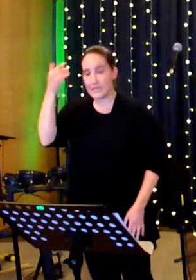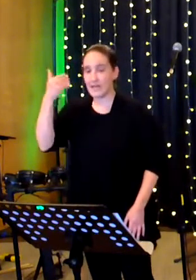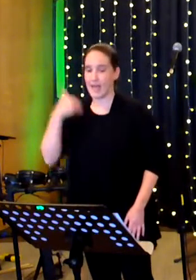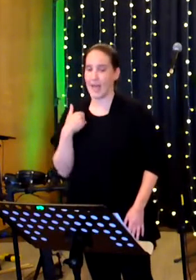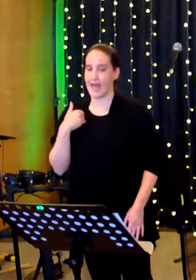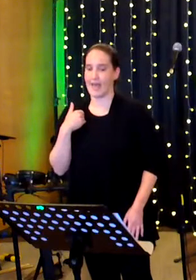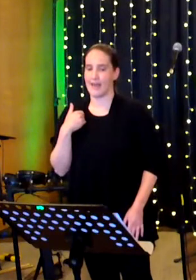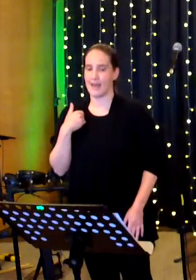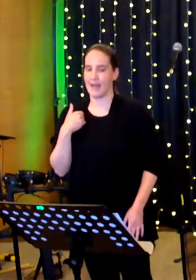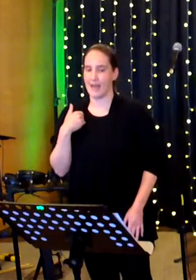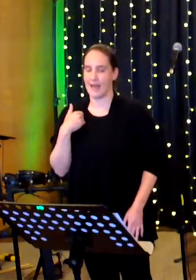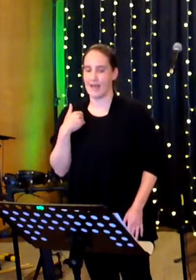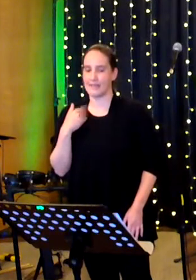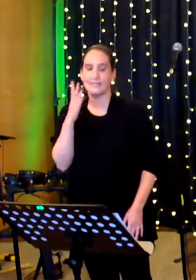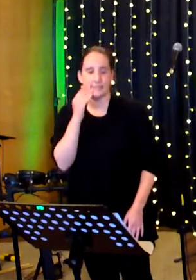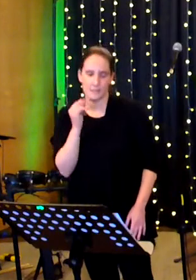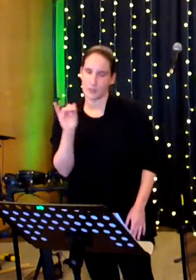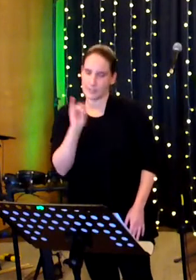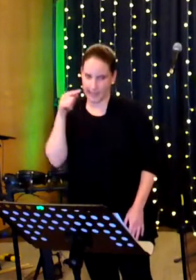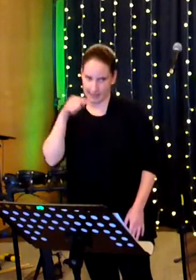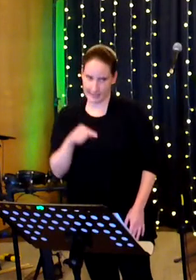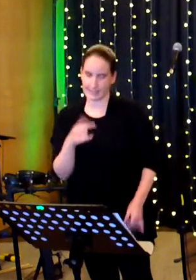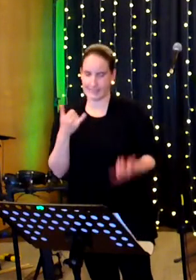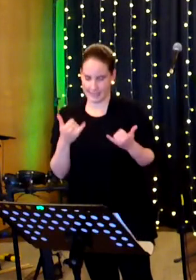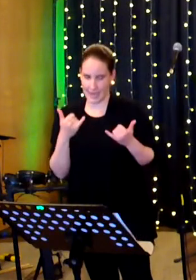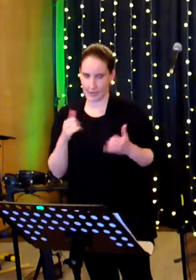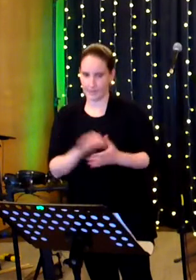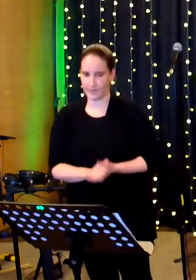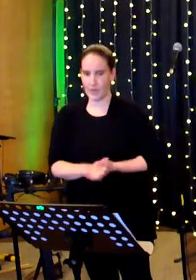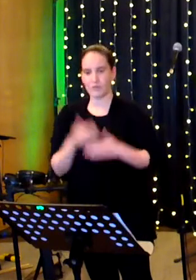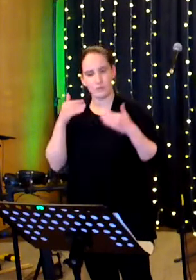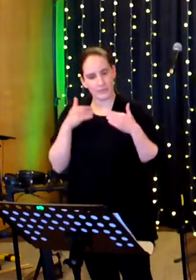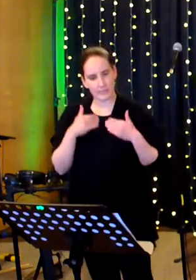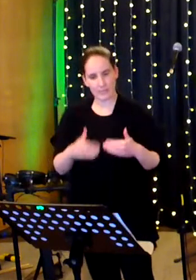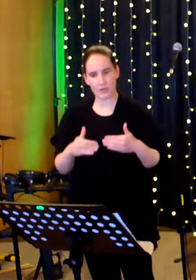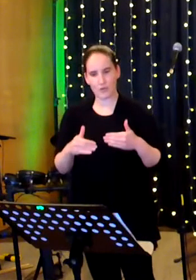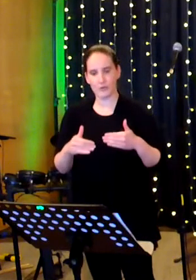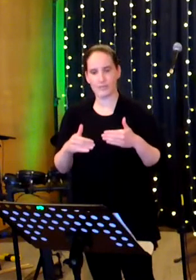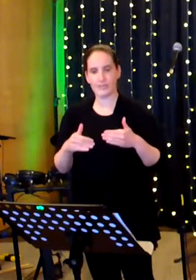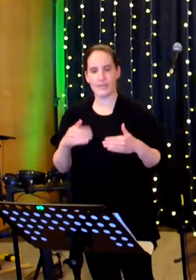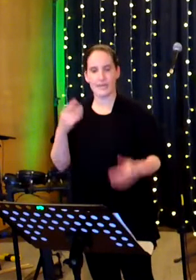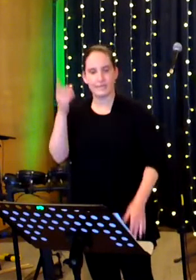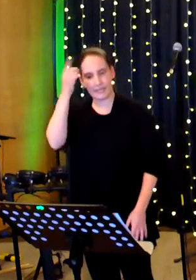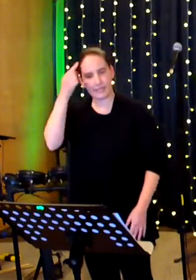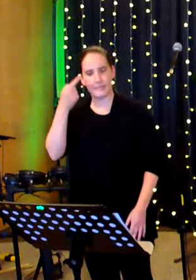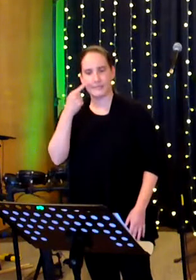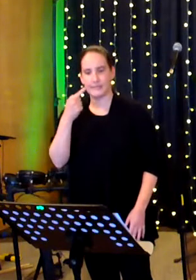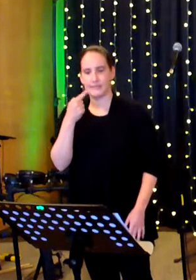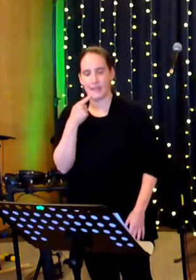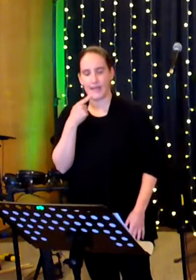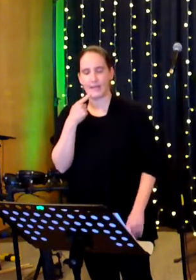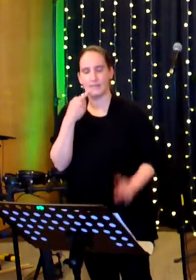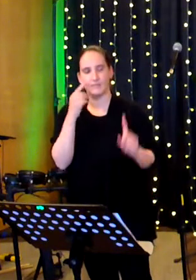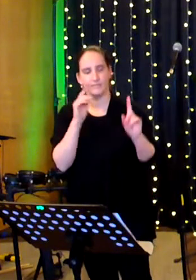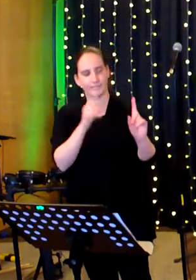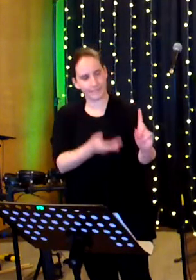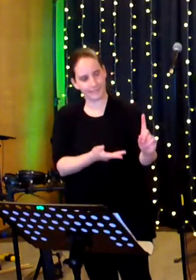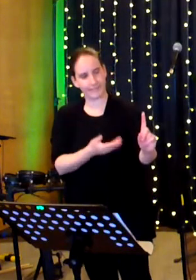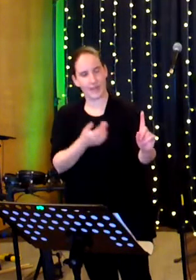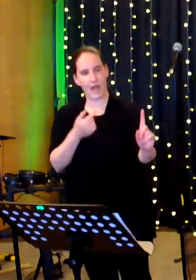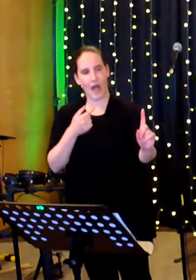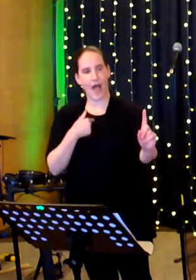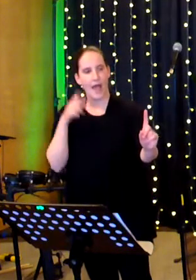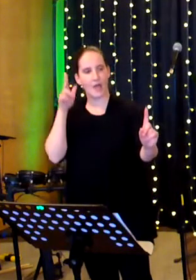continue in verse 9, and he says, "Then I heard him speaking, and I listened to him. I fell into a